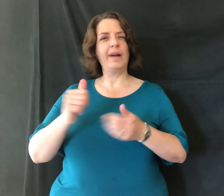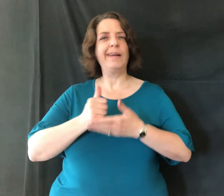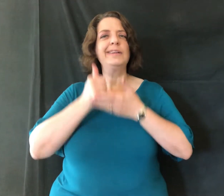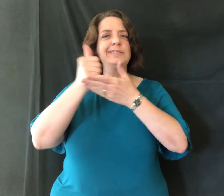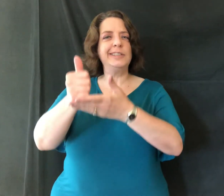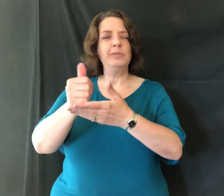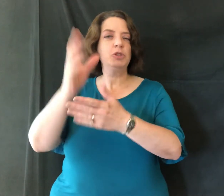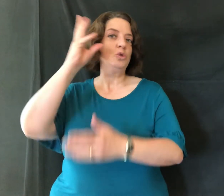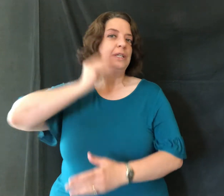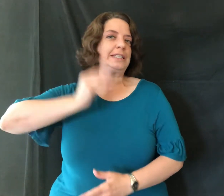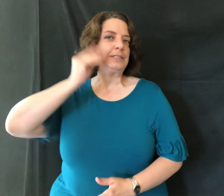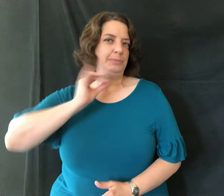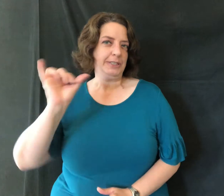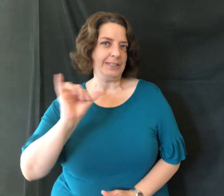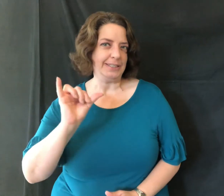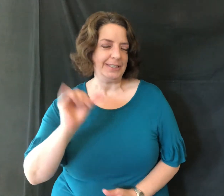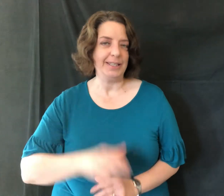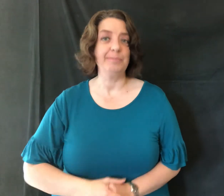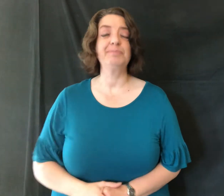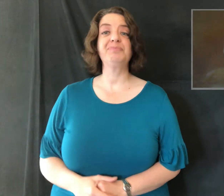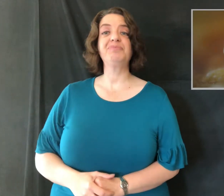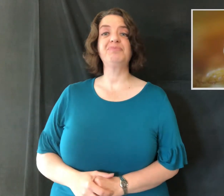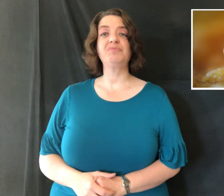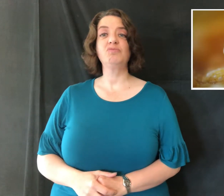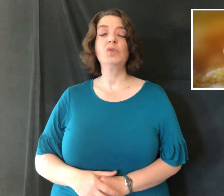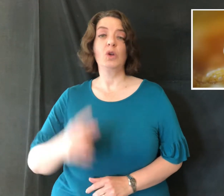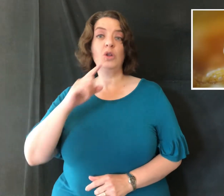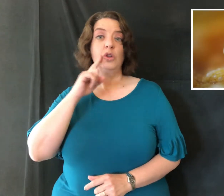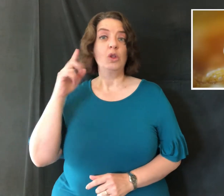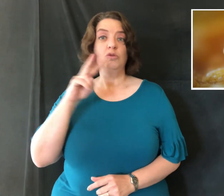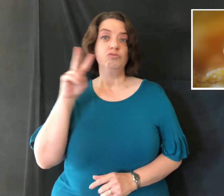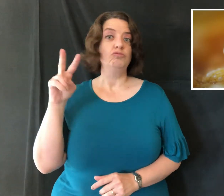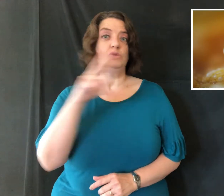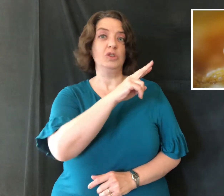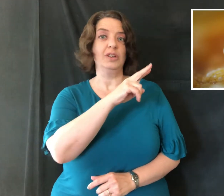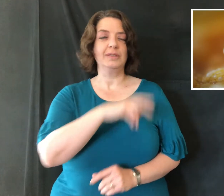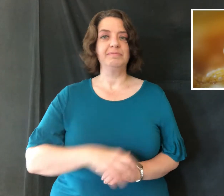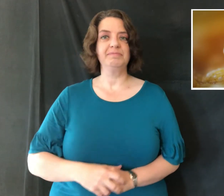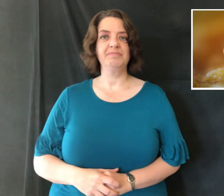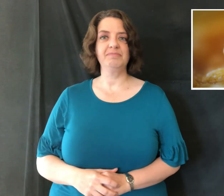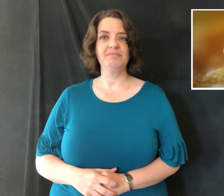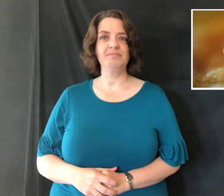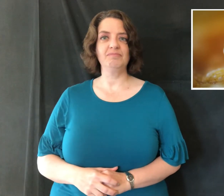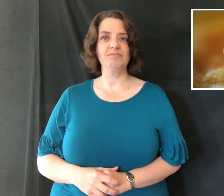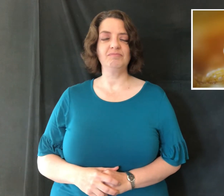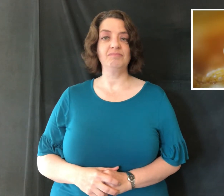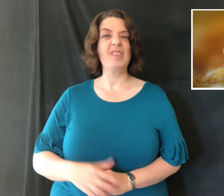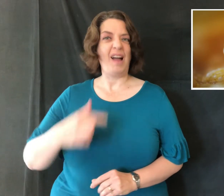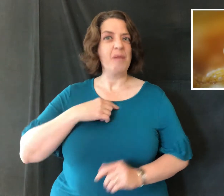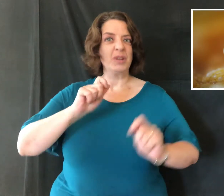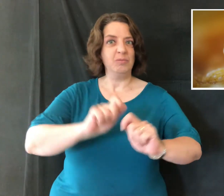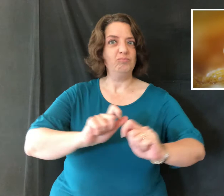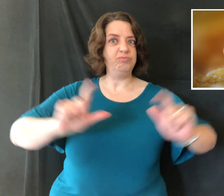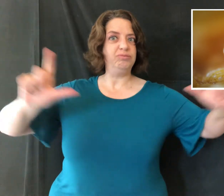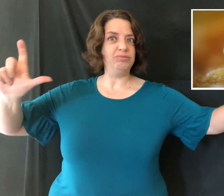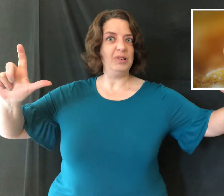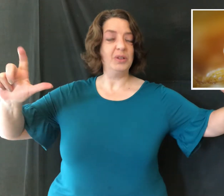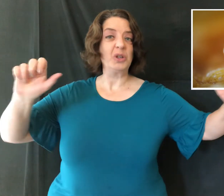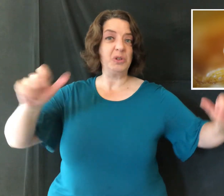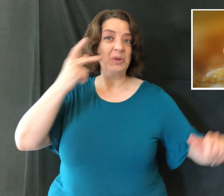So I'm going to try and help you experience that a little yourself. Look at this picture. I'm going to blow it up so you can see it